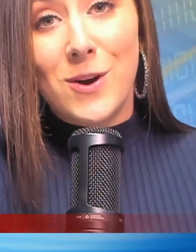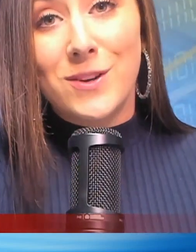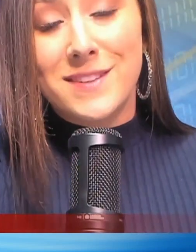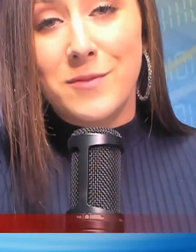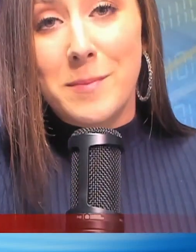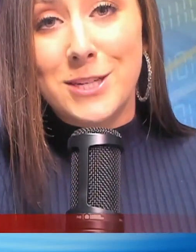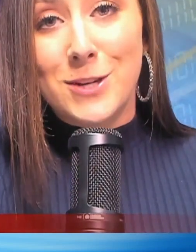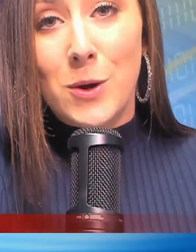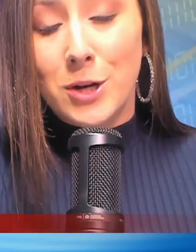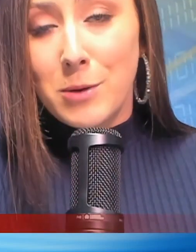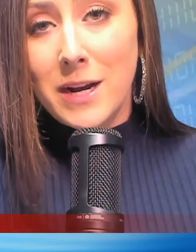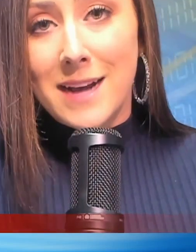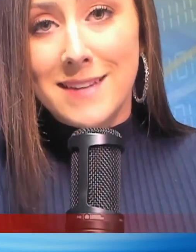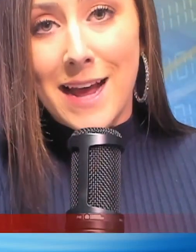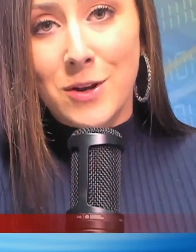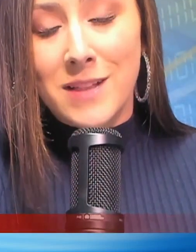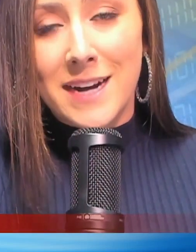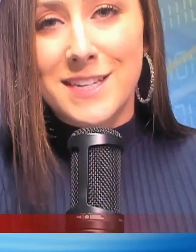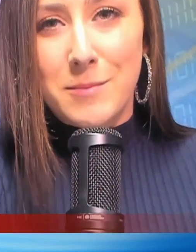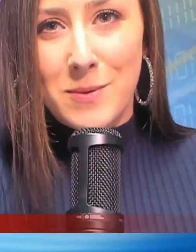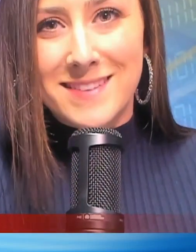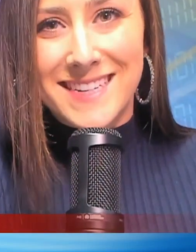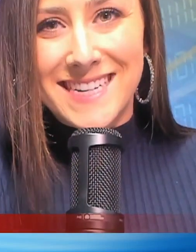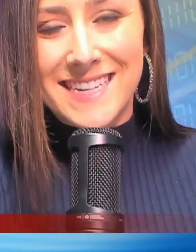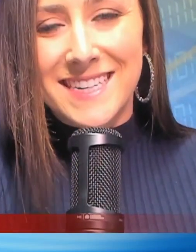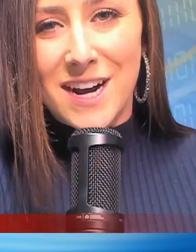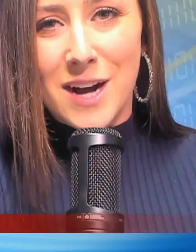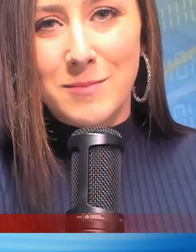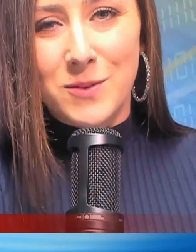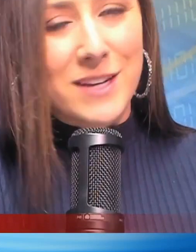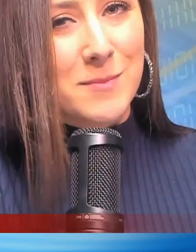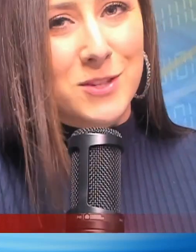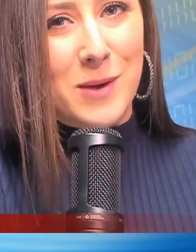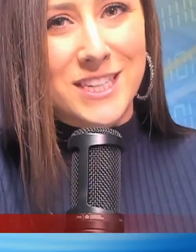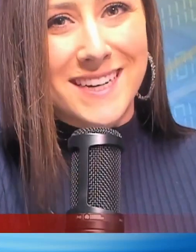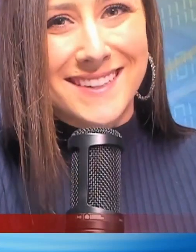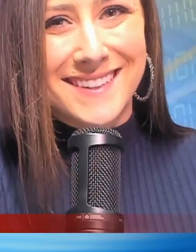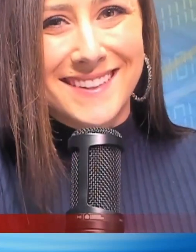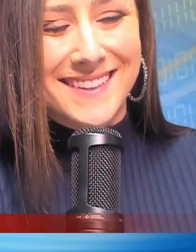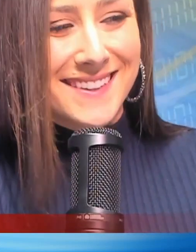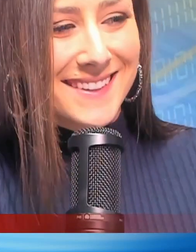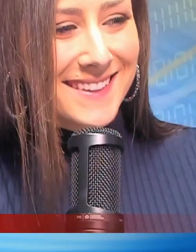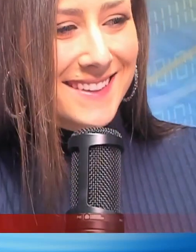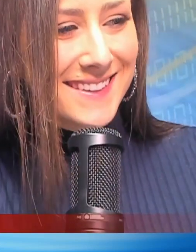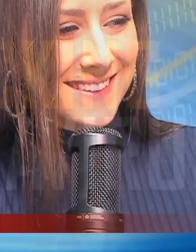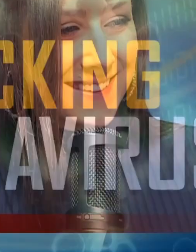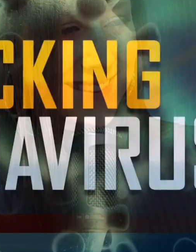find all this information on our broadcast and online at WNCT.com. So thanks so much for watching.